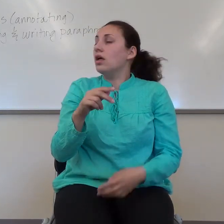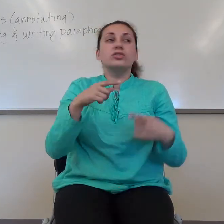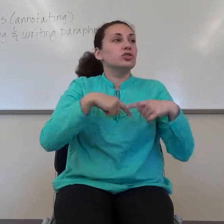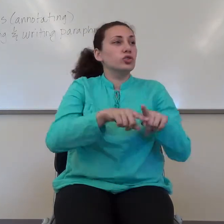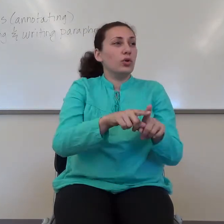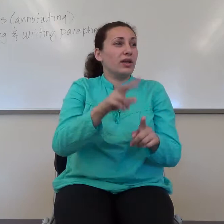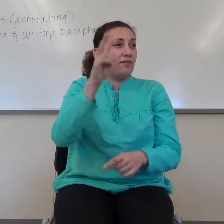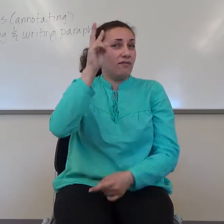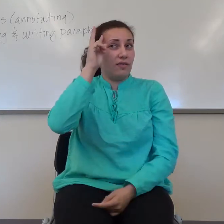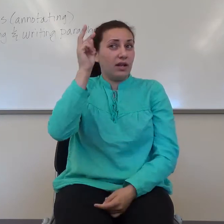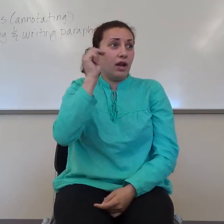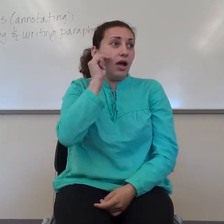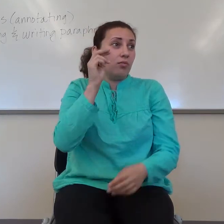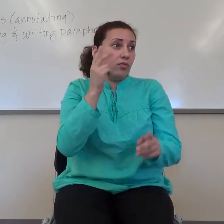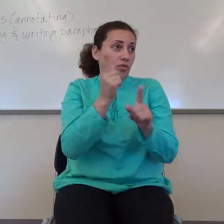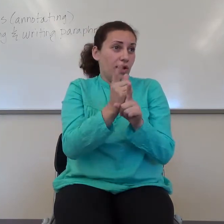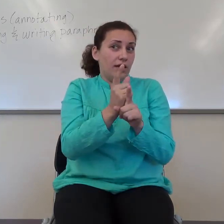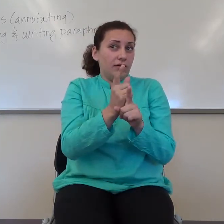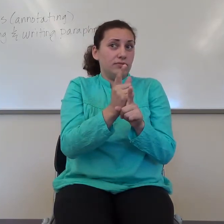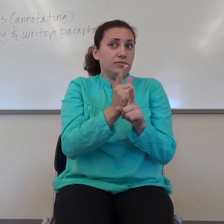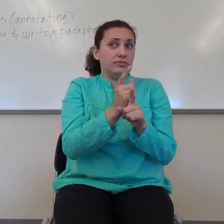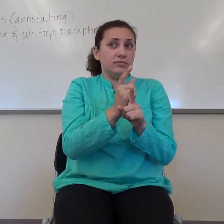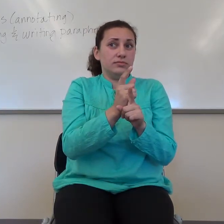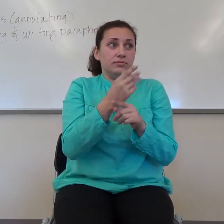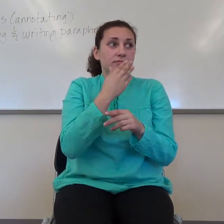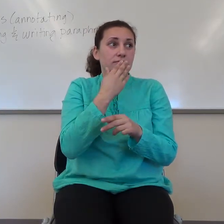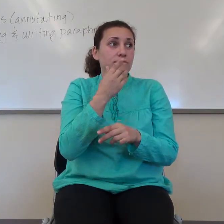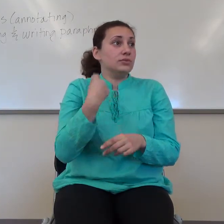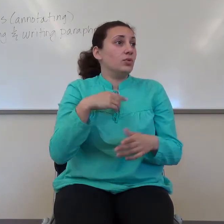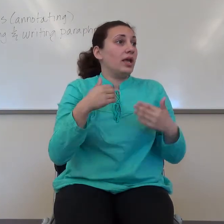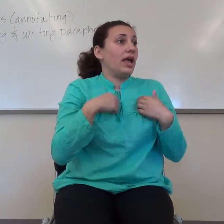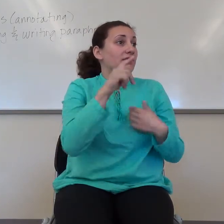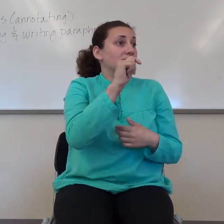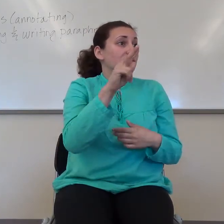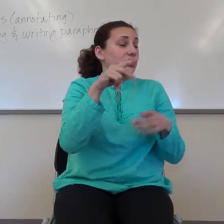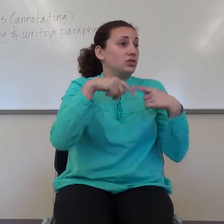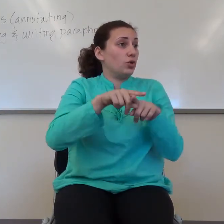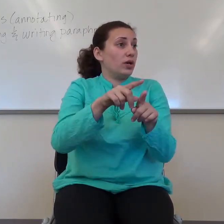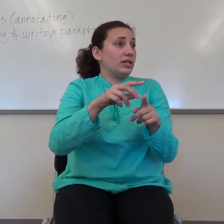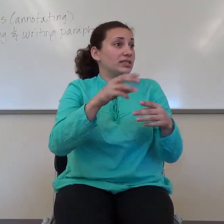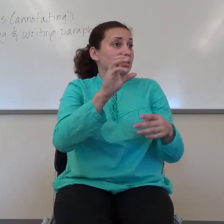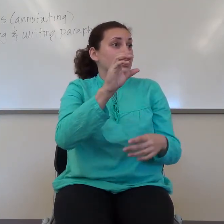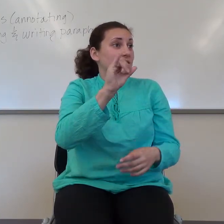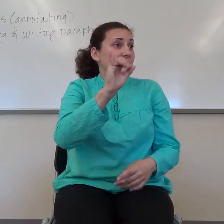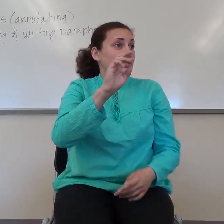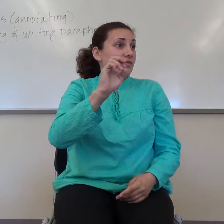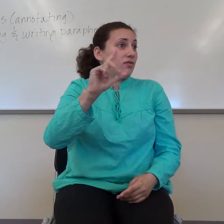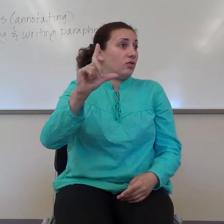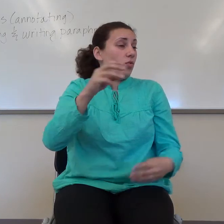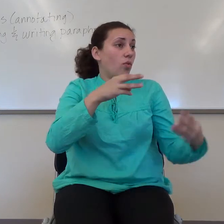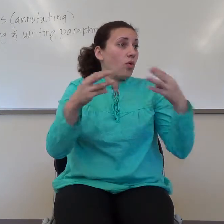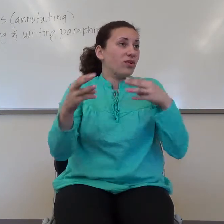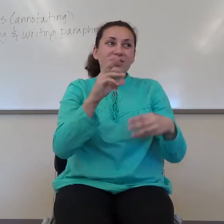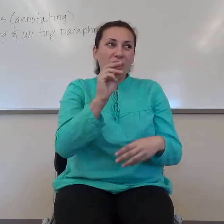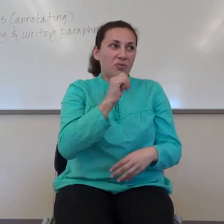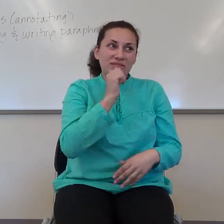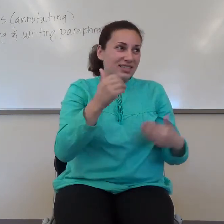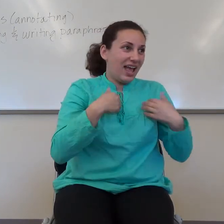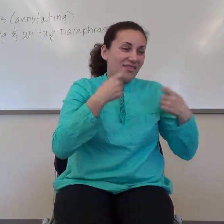have TV during the Civil War? No, we didn't have electricity during the Civil War. Okay, so again,